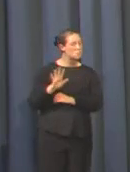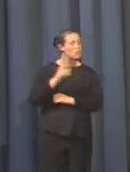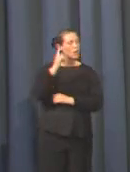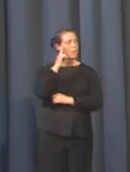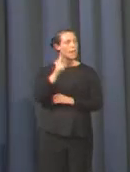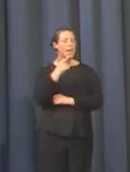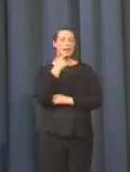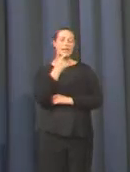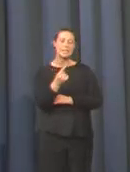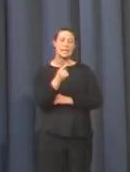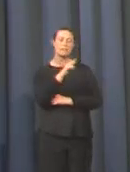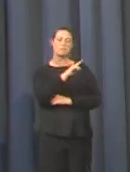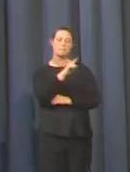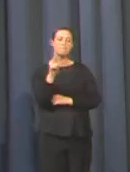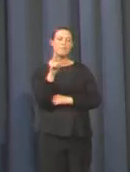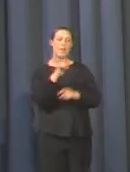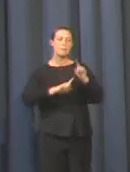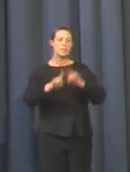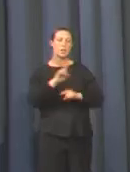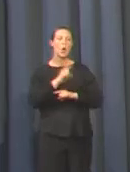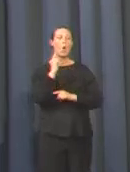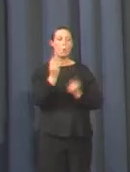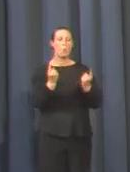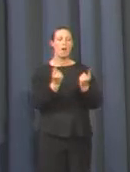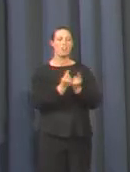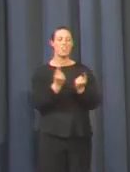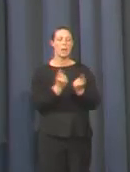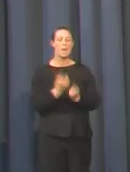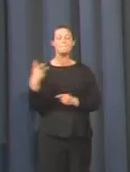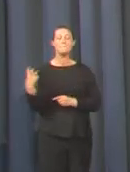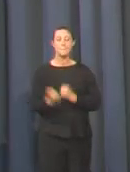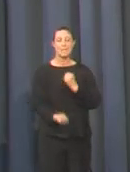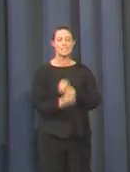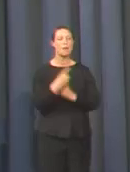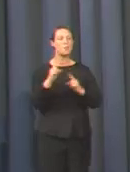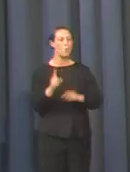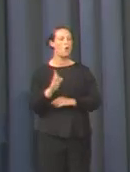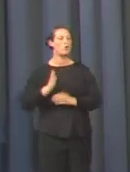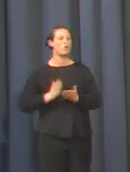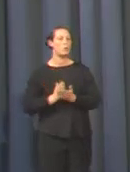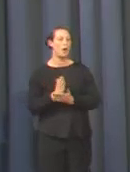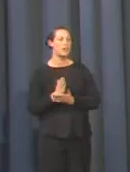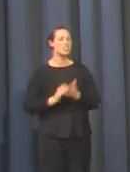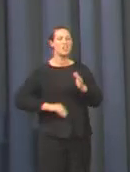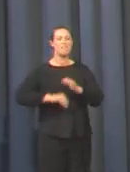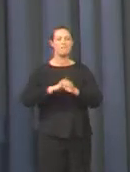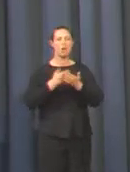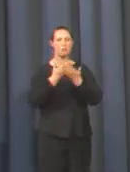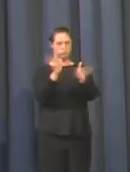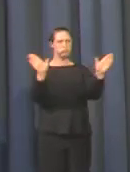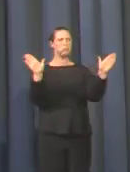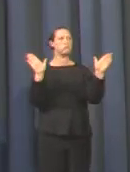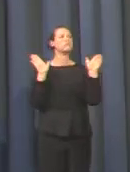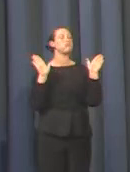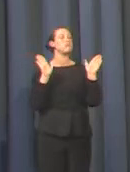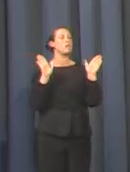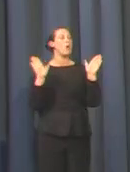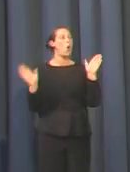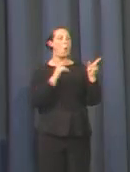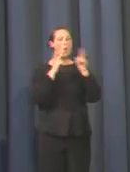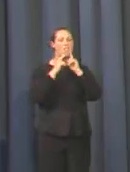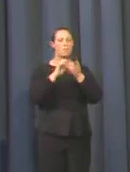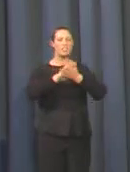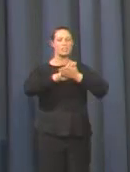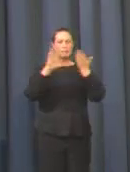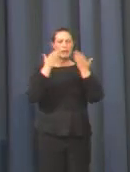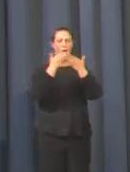to them that one thing that is totally required with all of this is complete transparency. All the councillors have taken